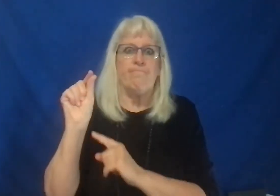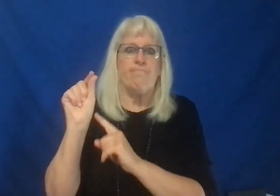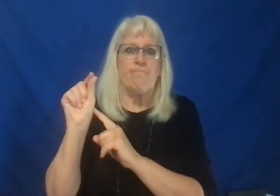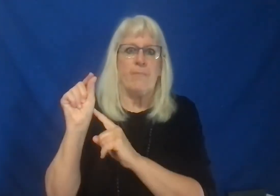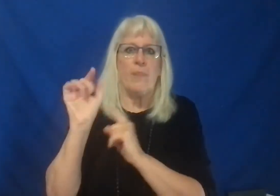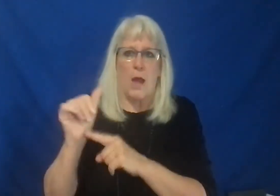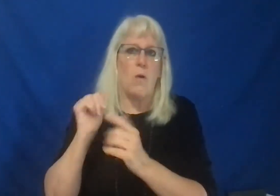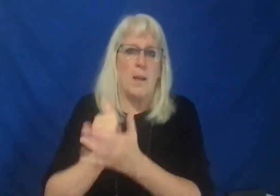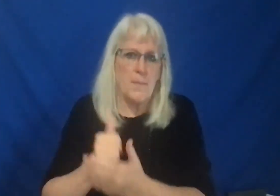And,